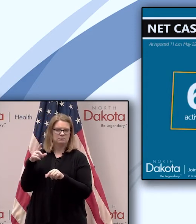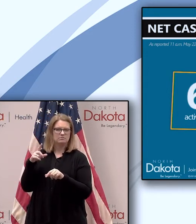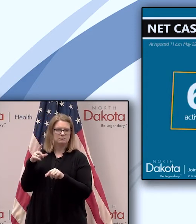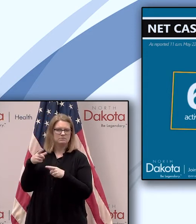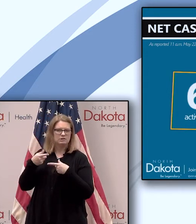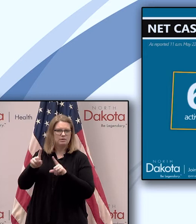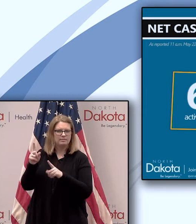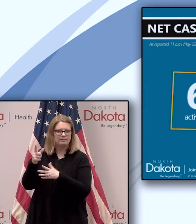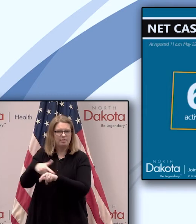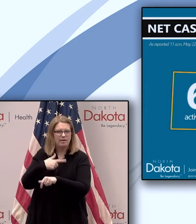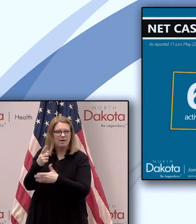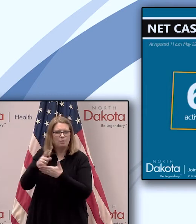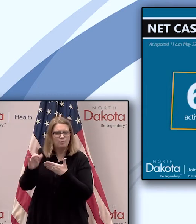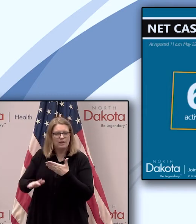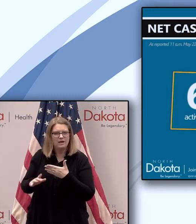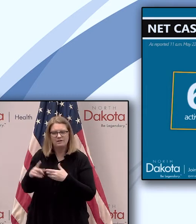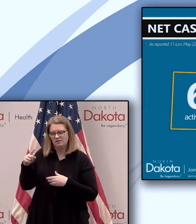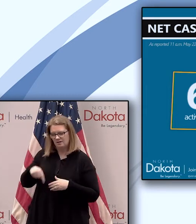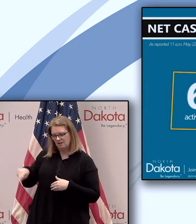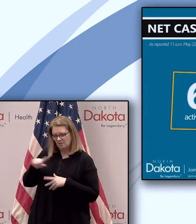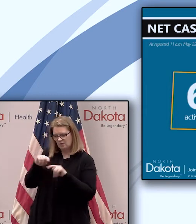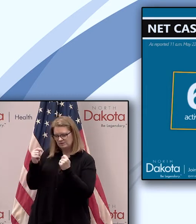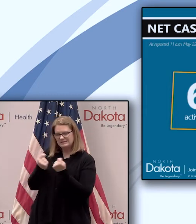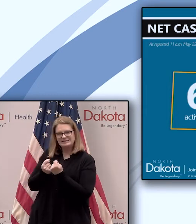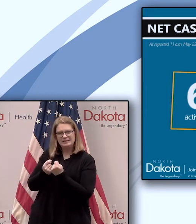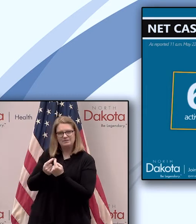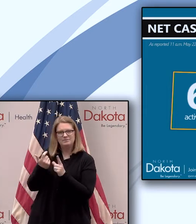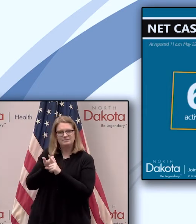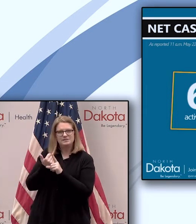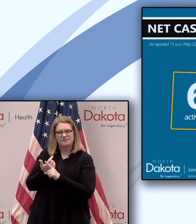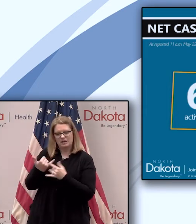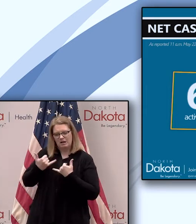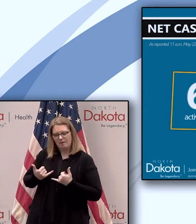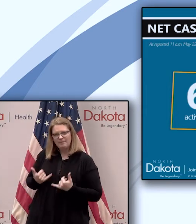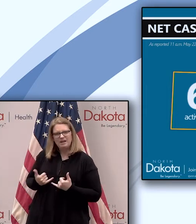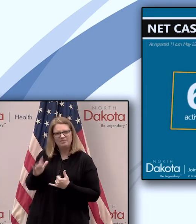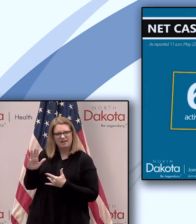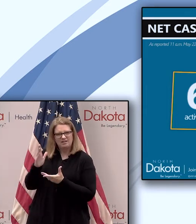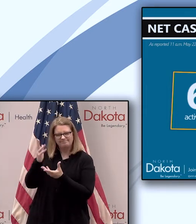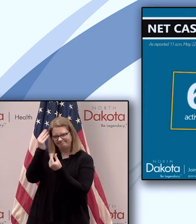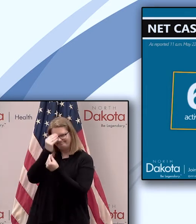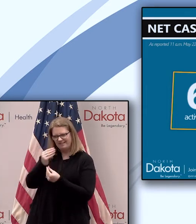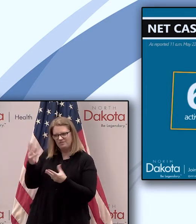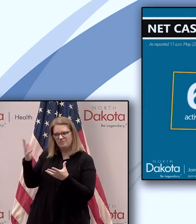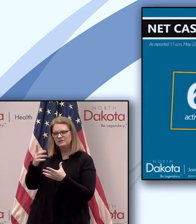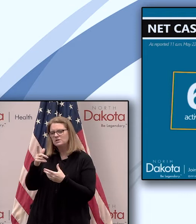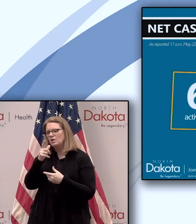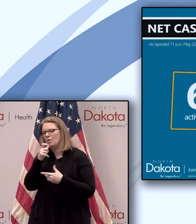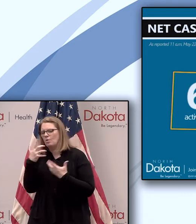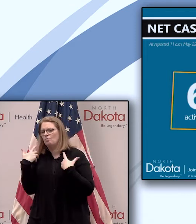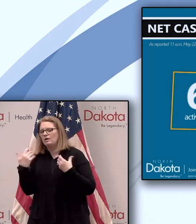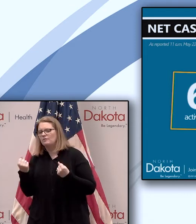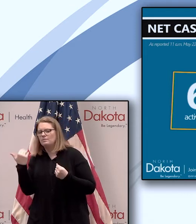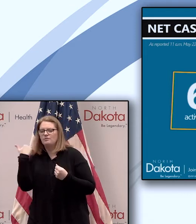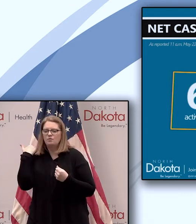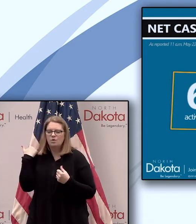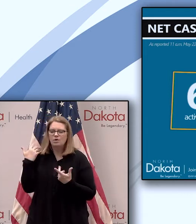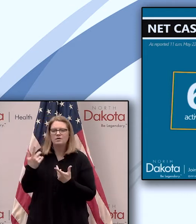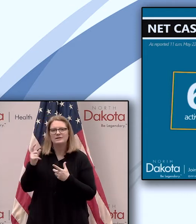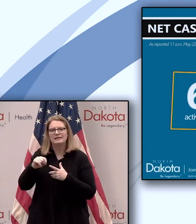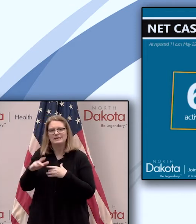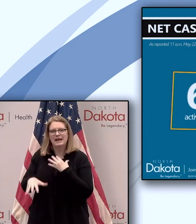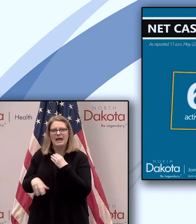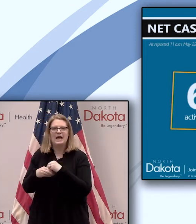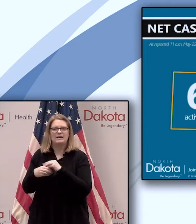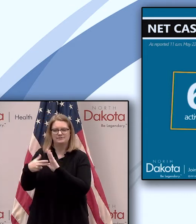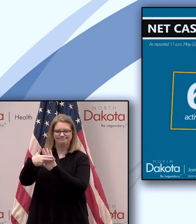over the long weekend, the team had an opportunity to update case records and confirm that individuals who had recovered in the past needed to be marked